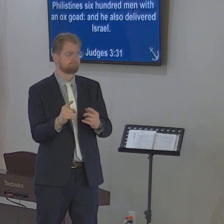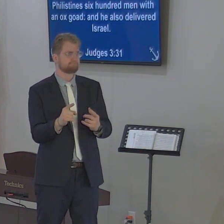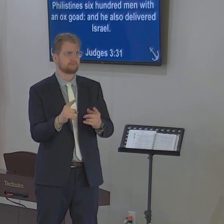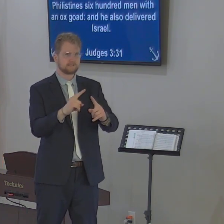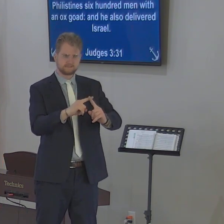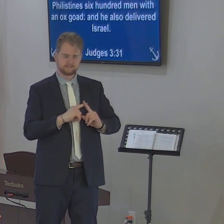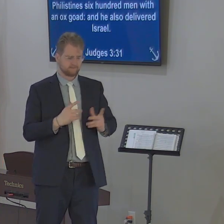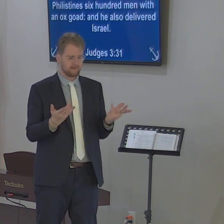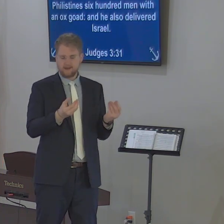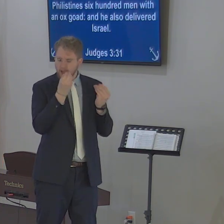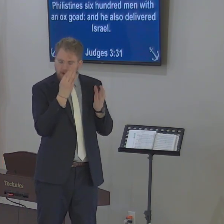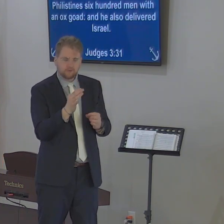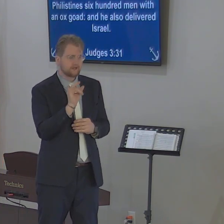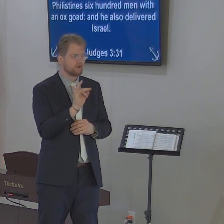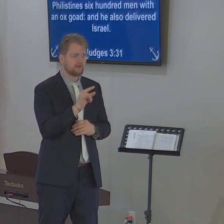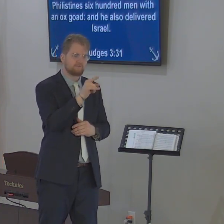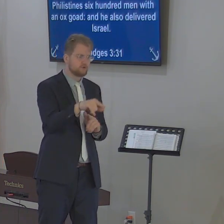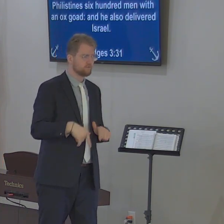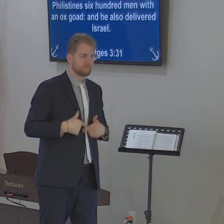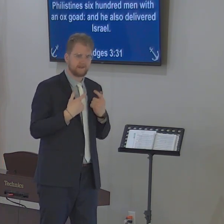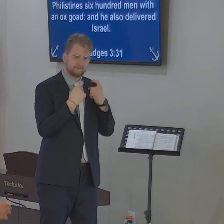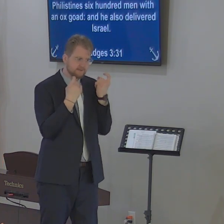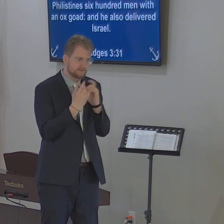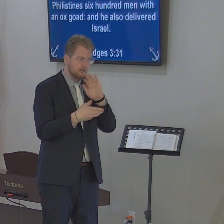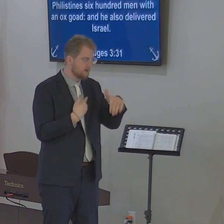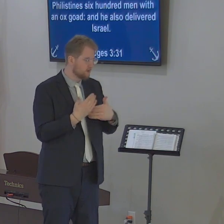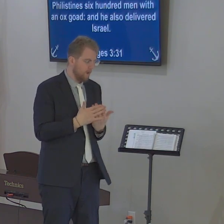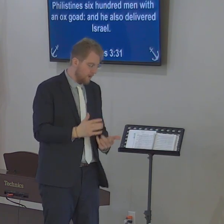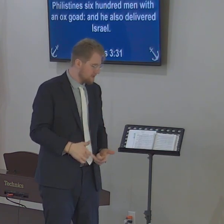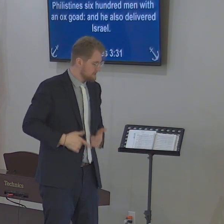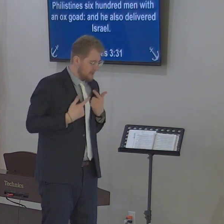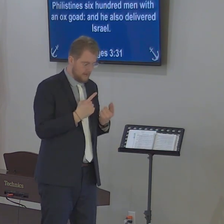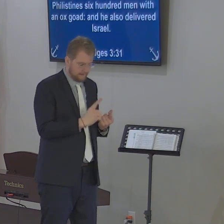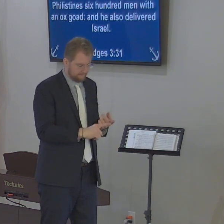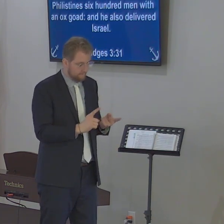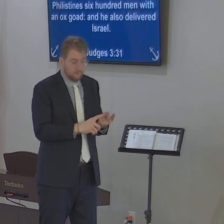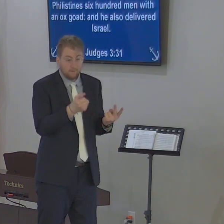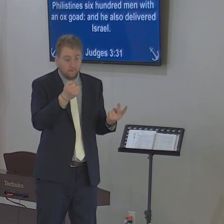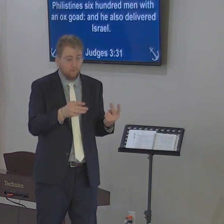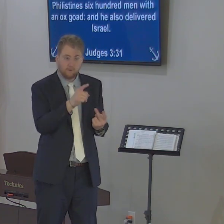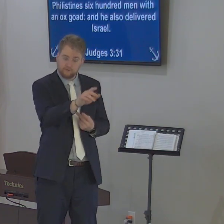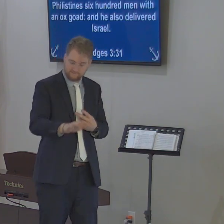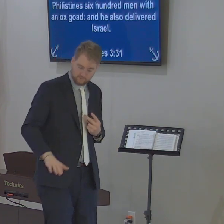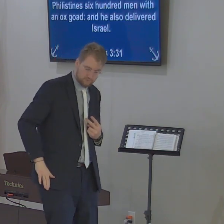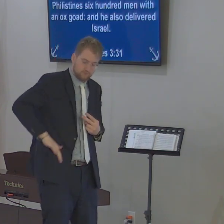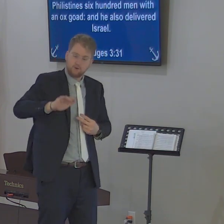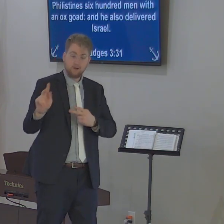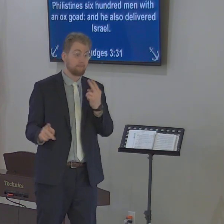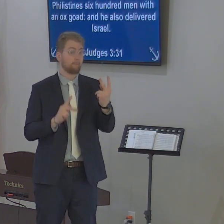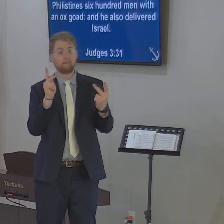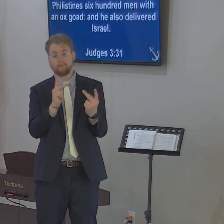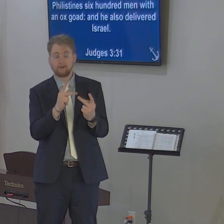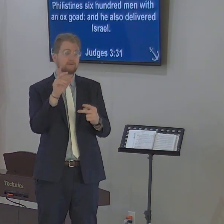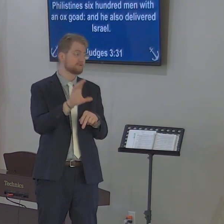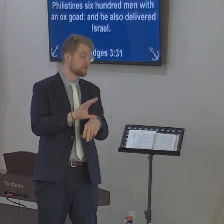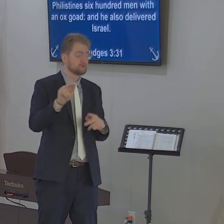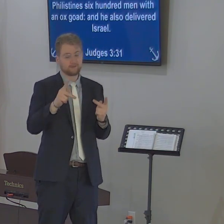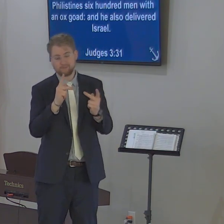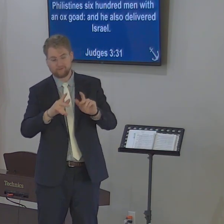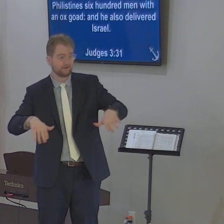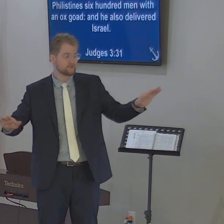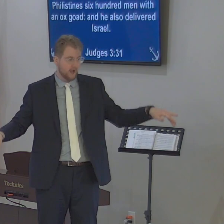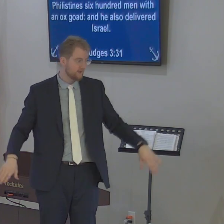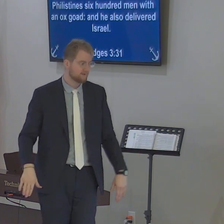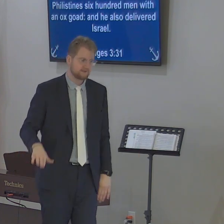don't care if you've lived in sin your entire life, as in whatever you want to define sin as, or as if you've grown up in the perfect church and you were the perfect little child, right?